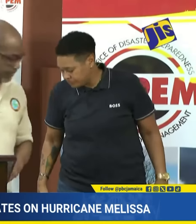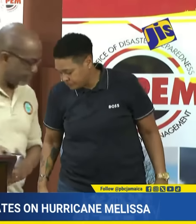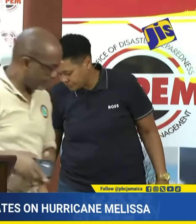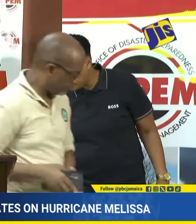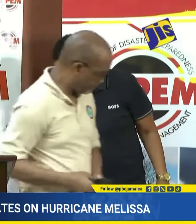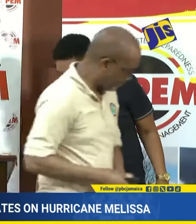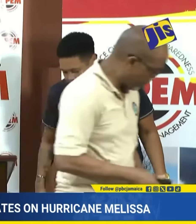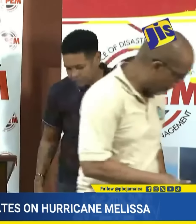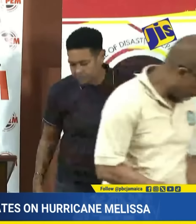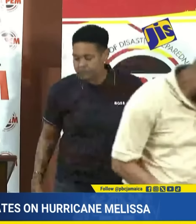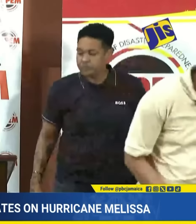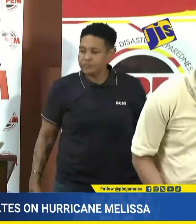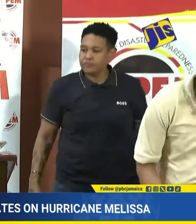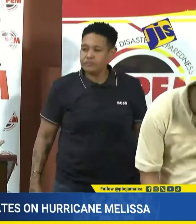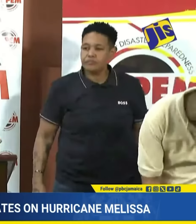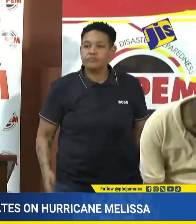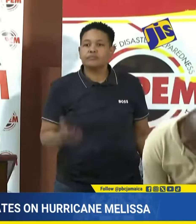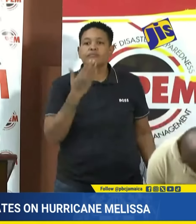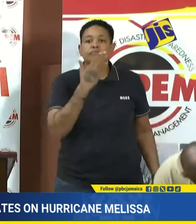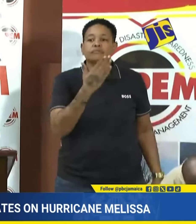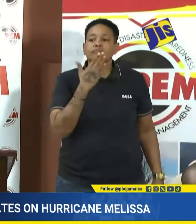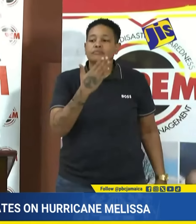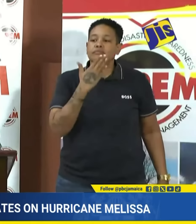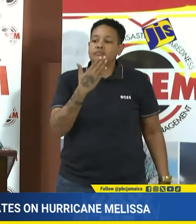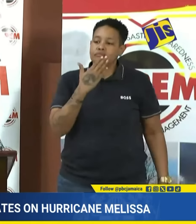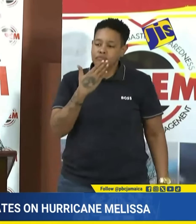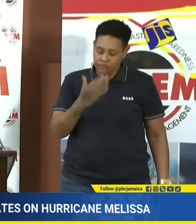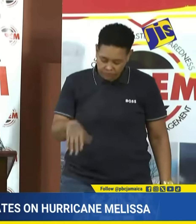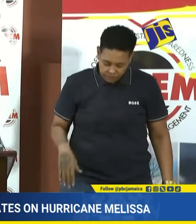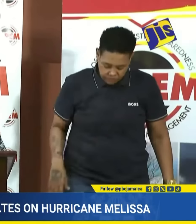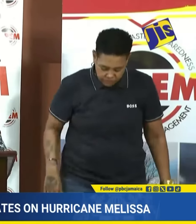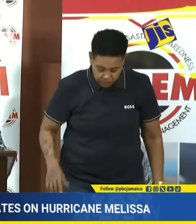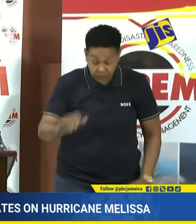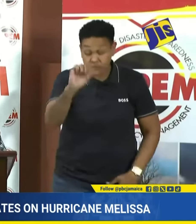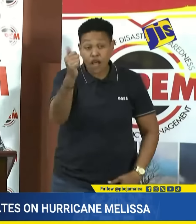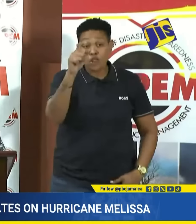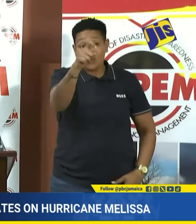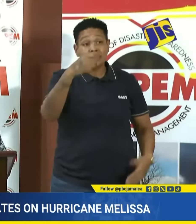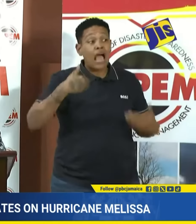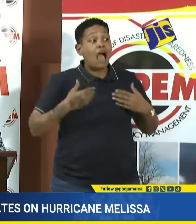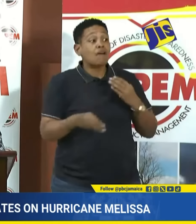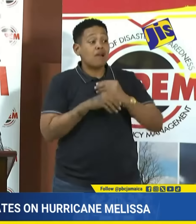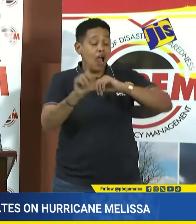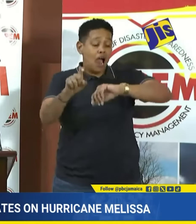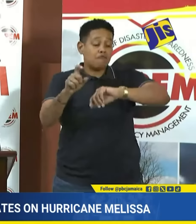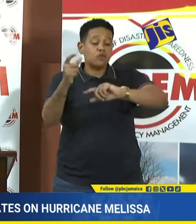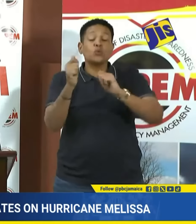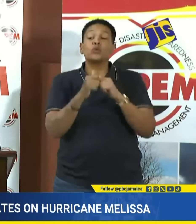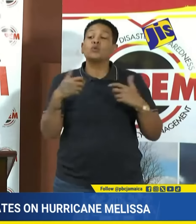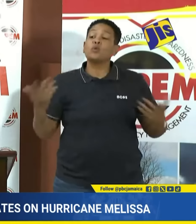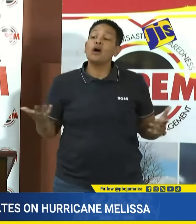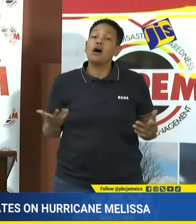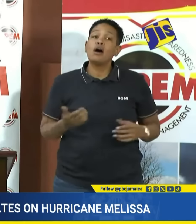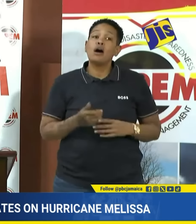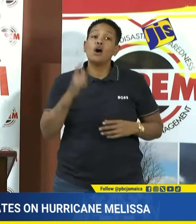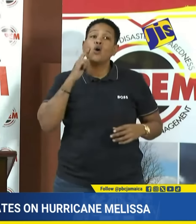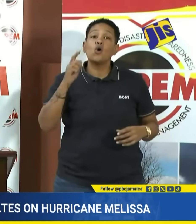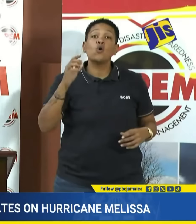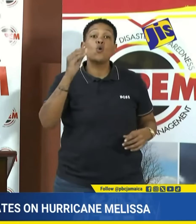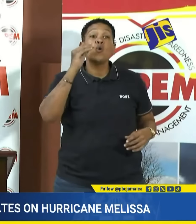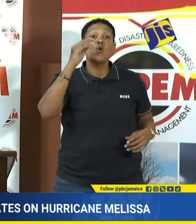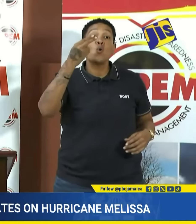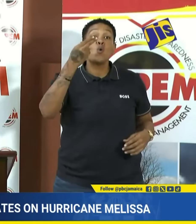Thank you. Thank you very much. Another question I had to do with the